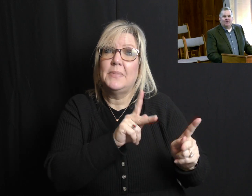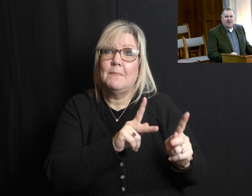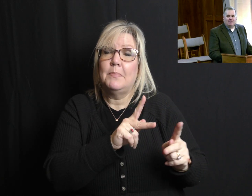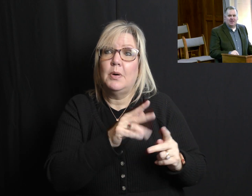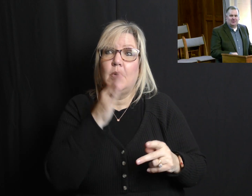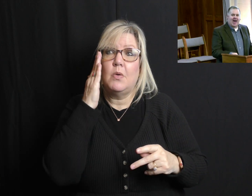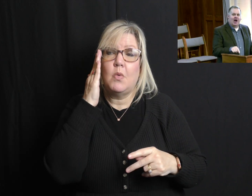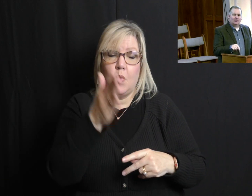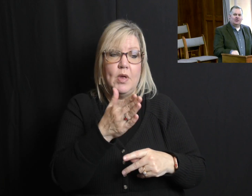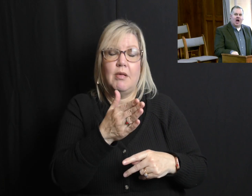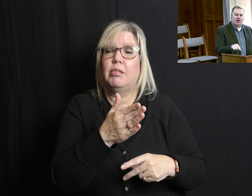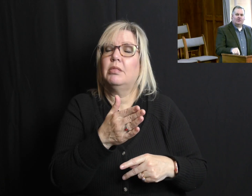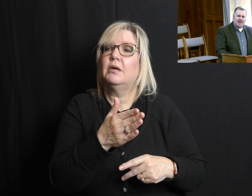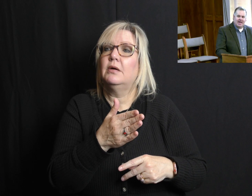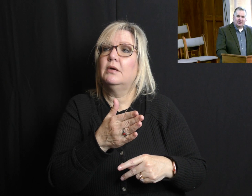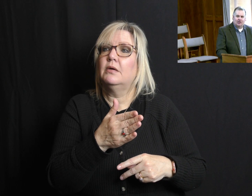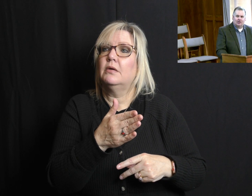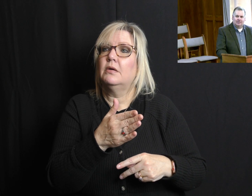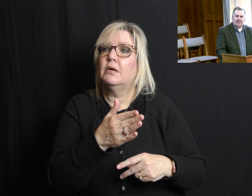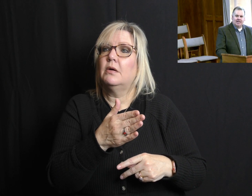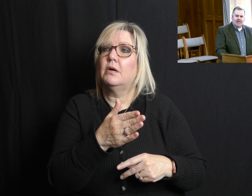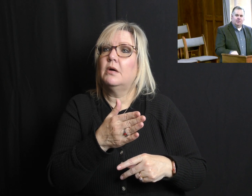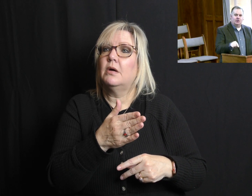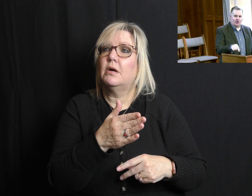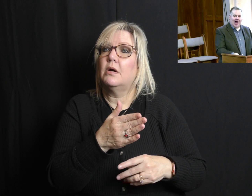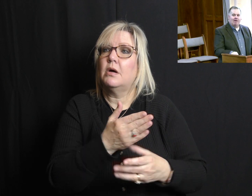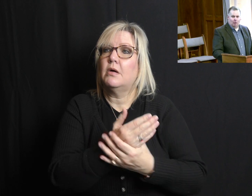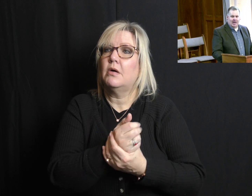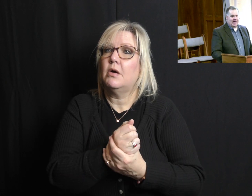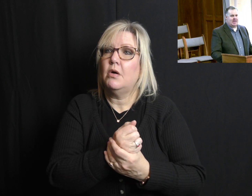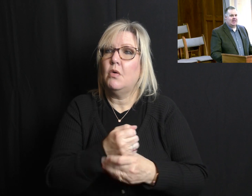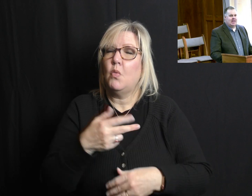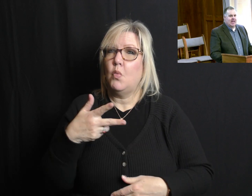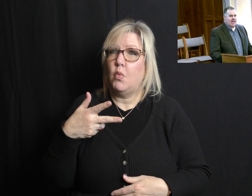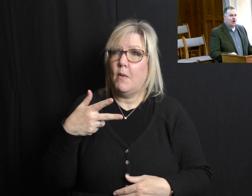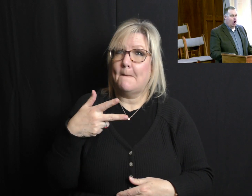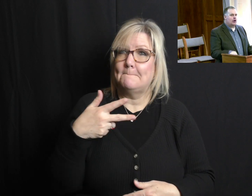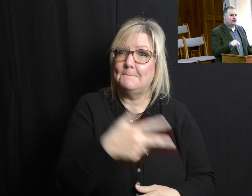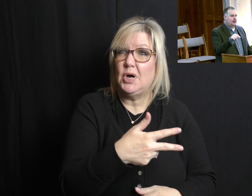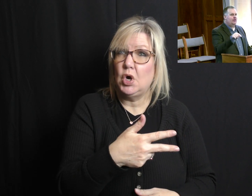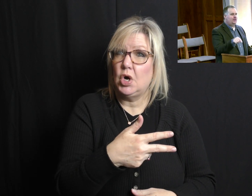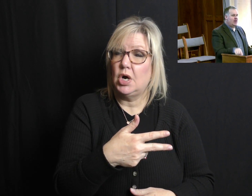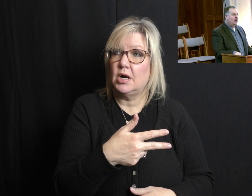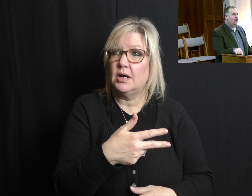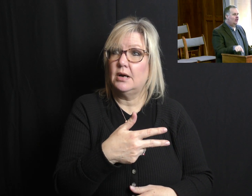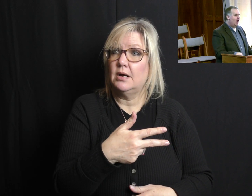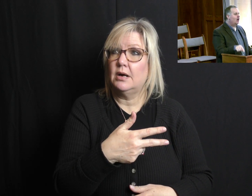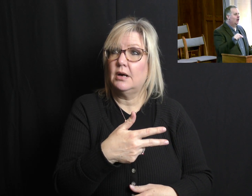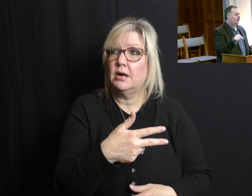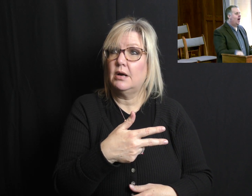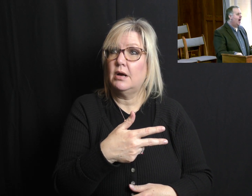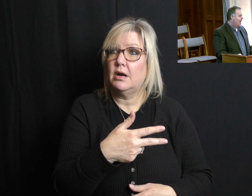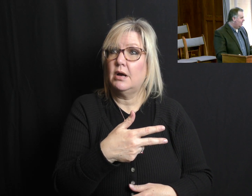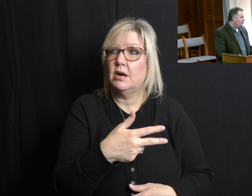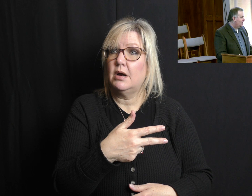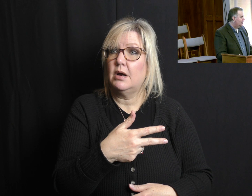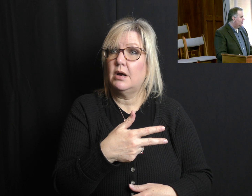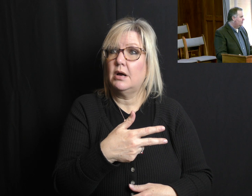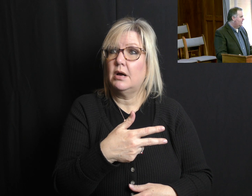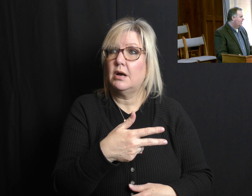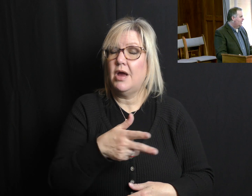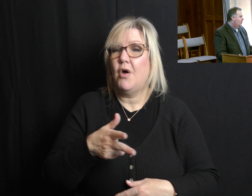a $50,000 vehicle in the driveway in order to fill their